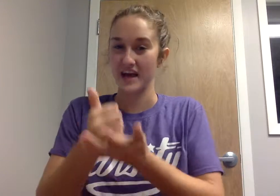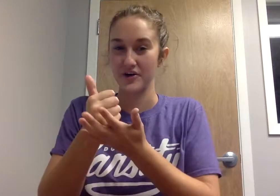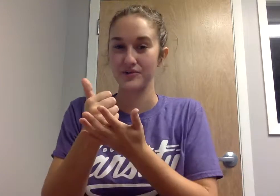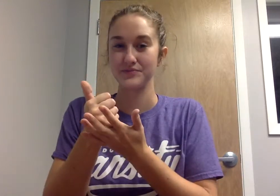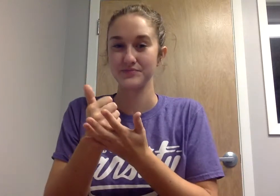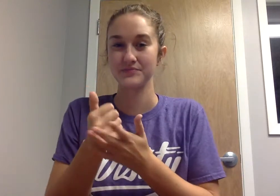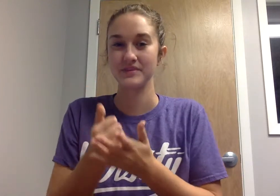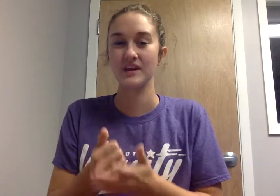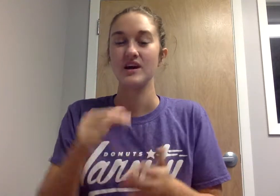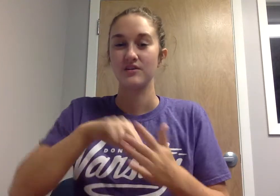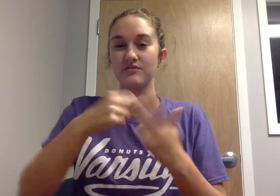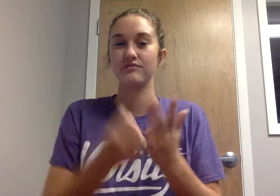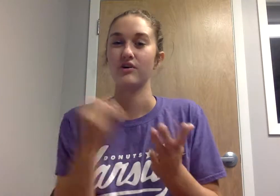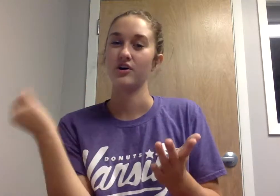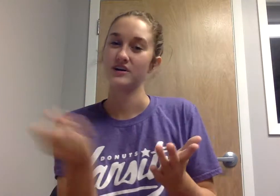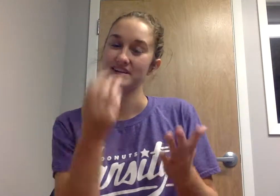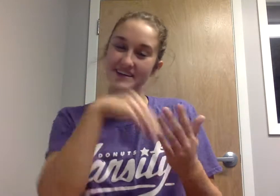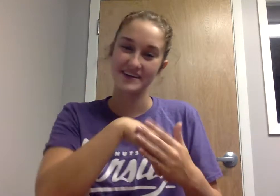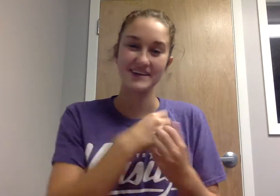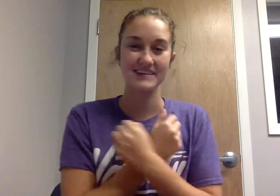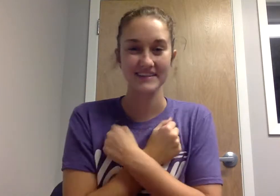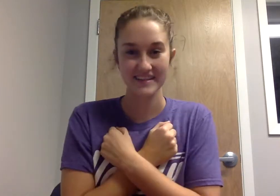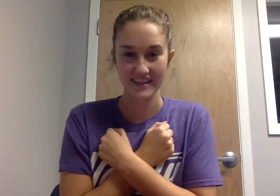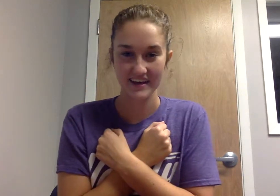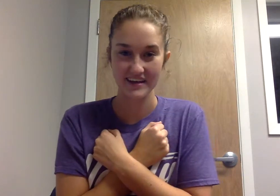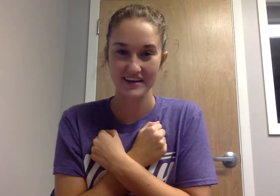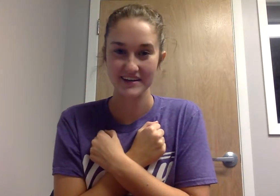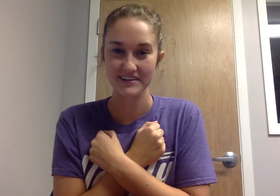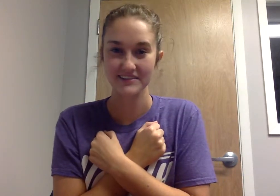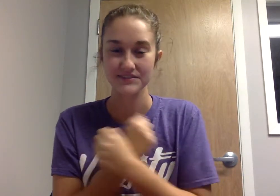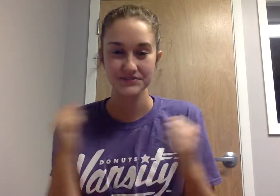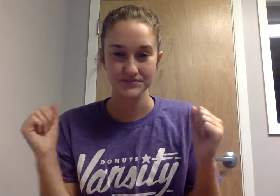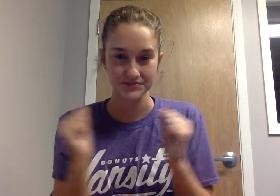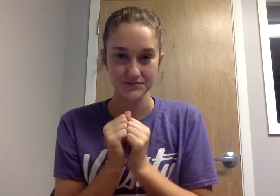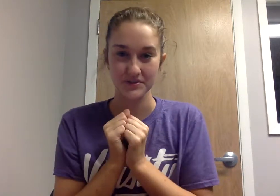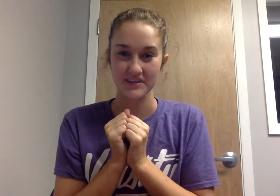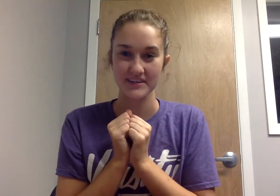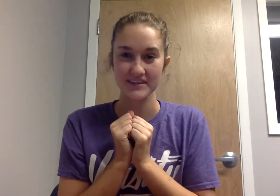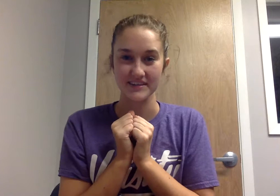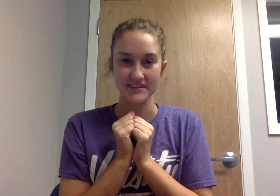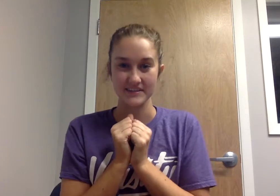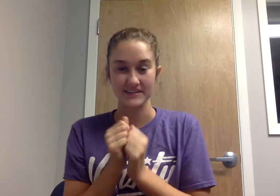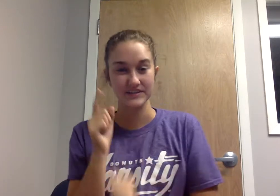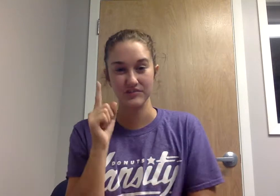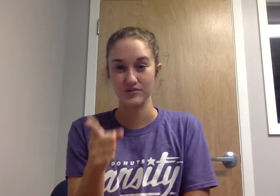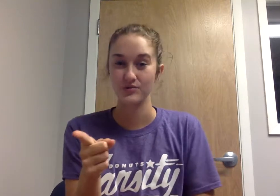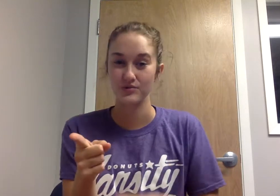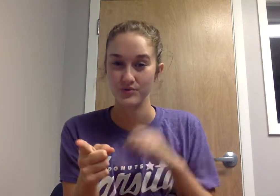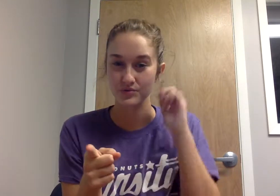help falling in love with you.